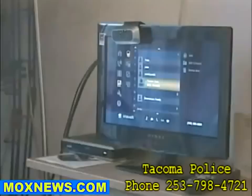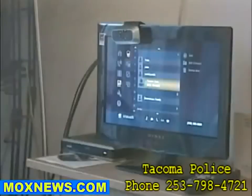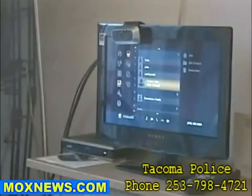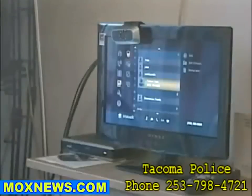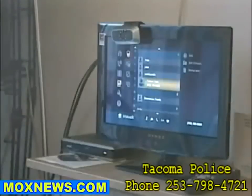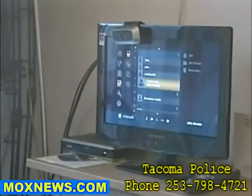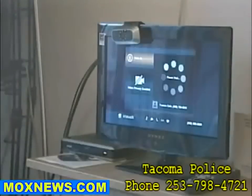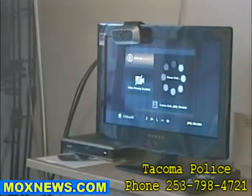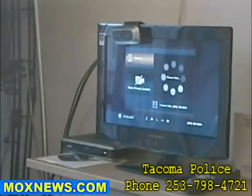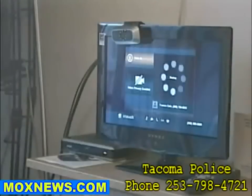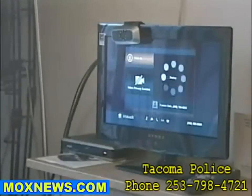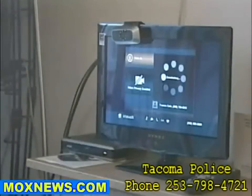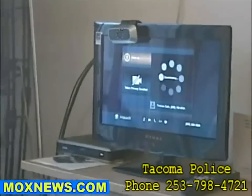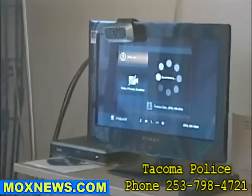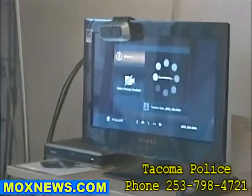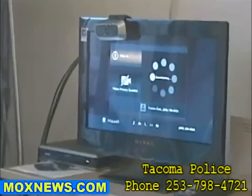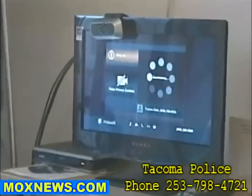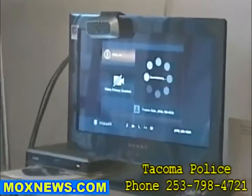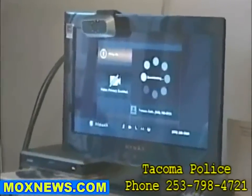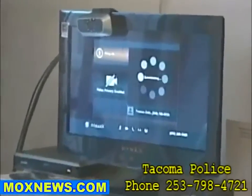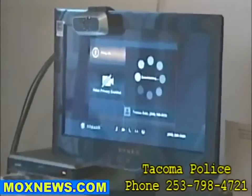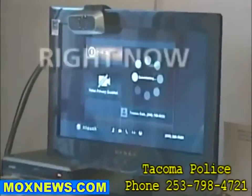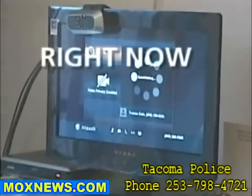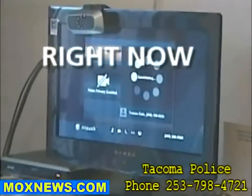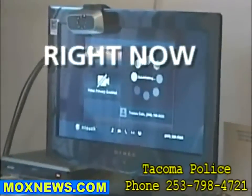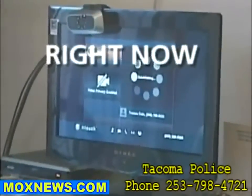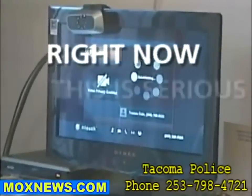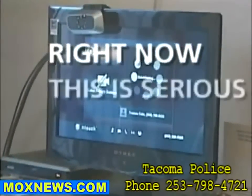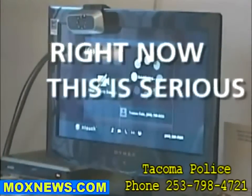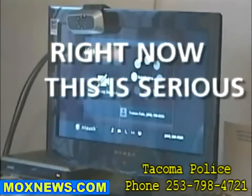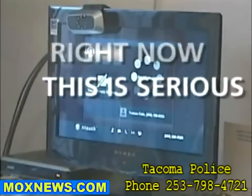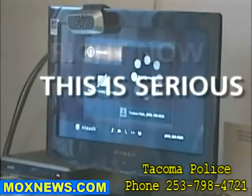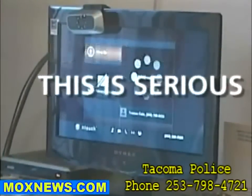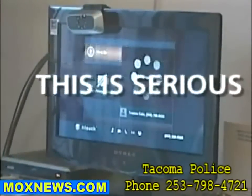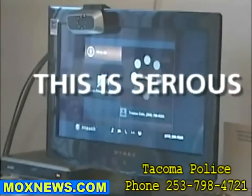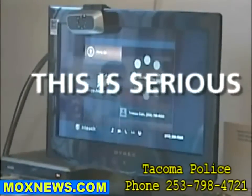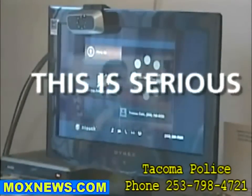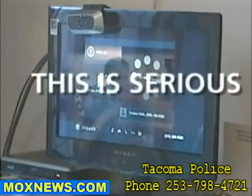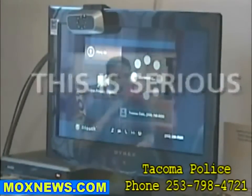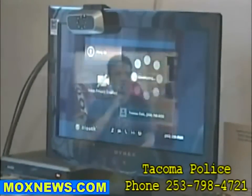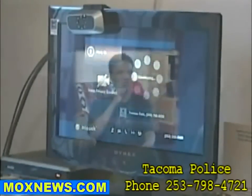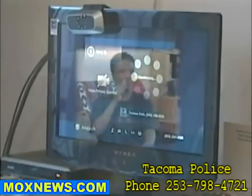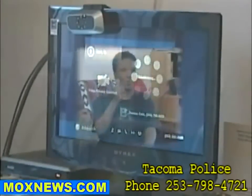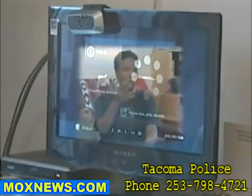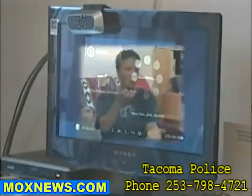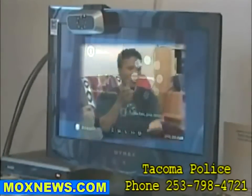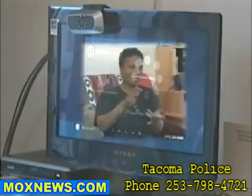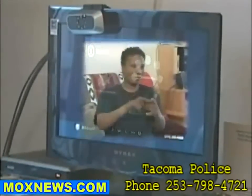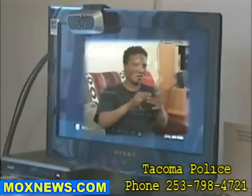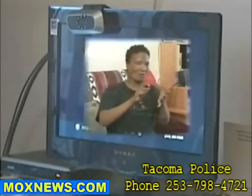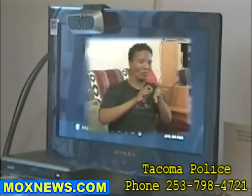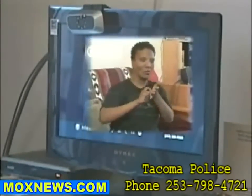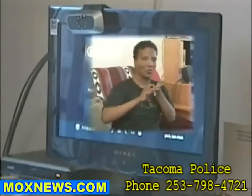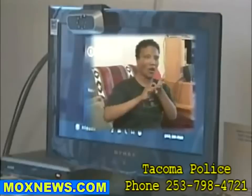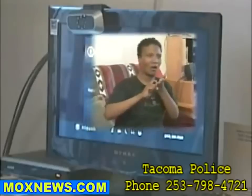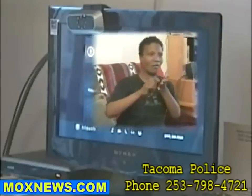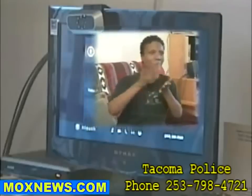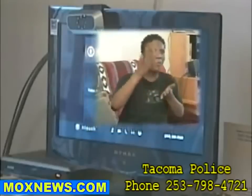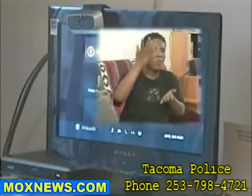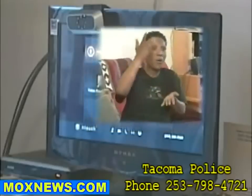she turned on her special video-equipped phone. Right now, this is serious. And began frantically communicating in sign